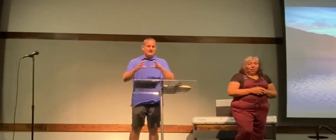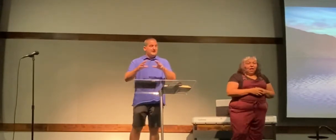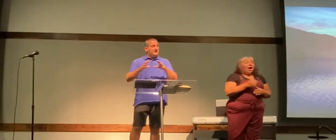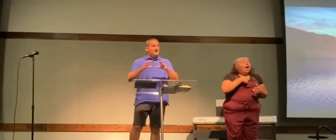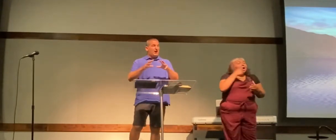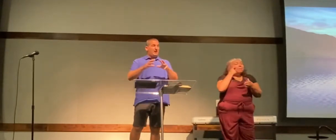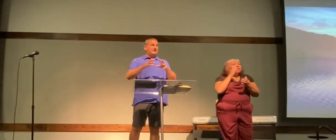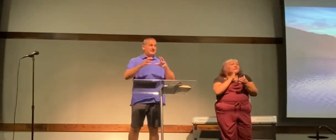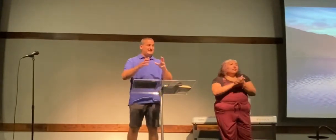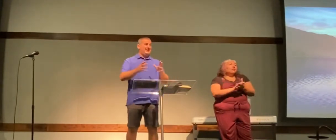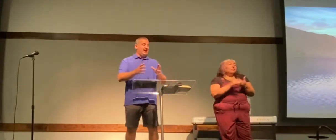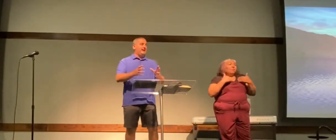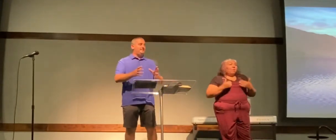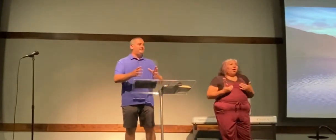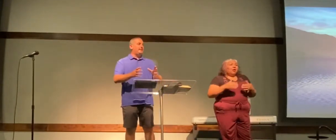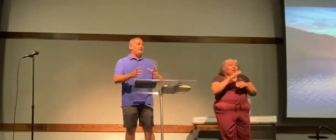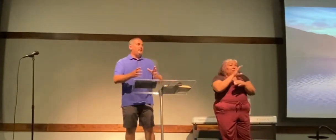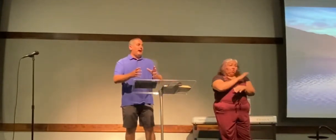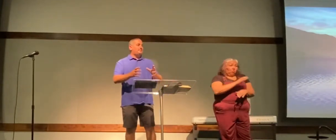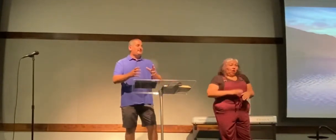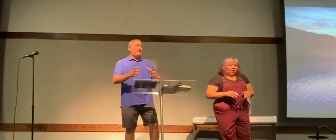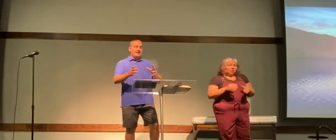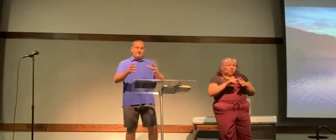Christ is starting to dig in.